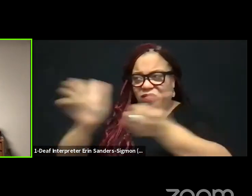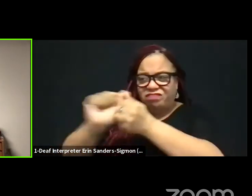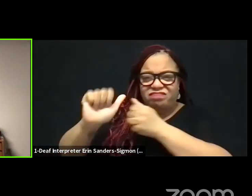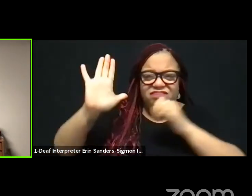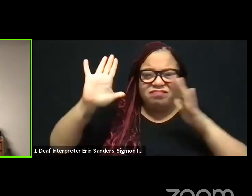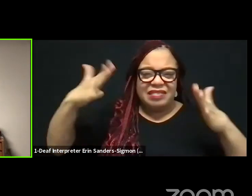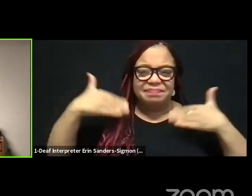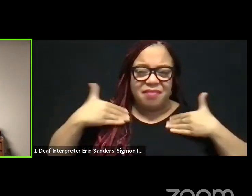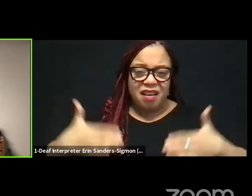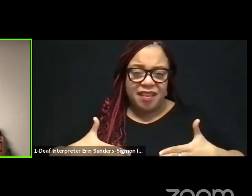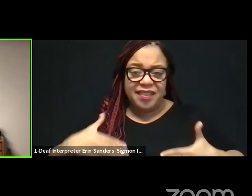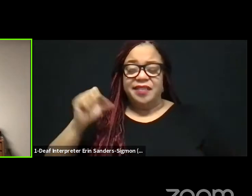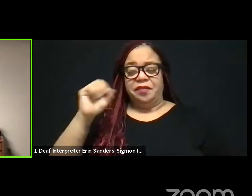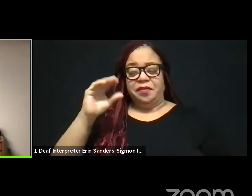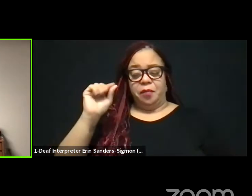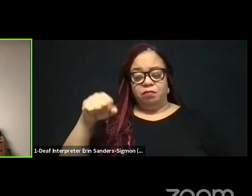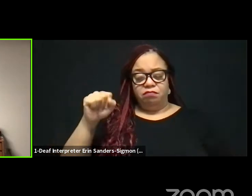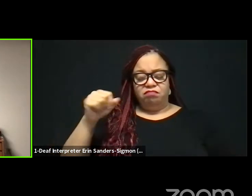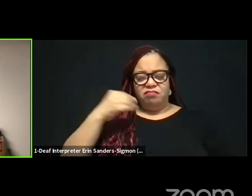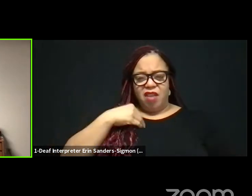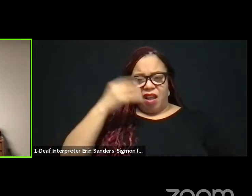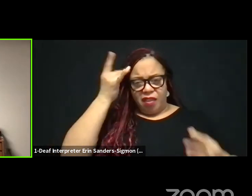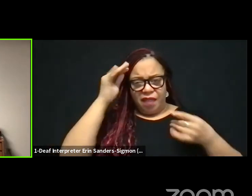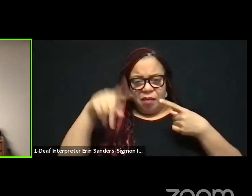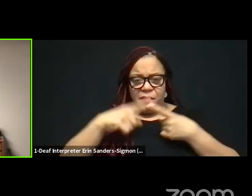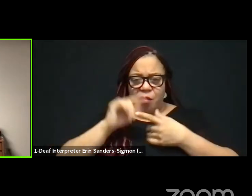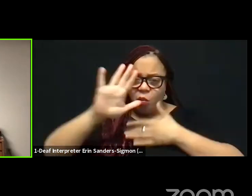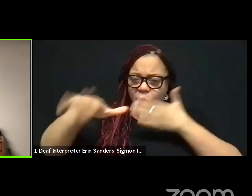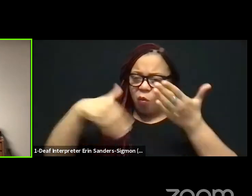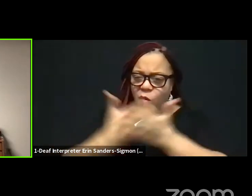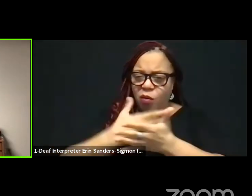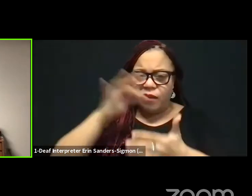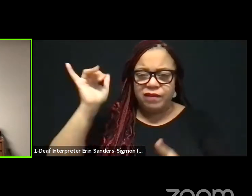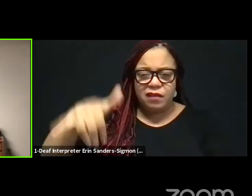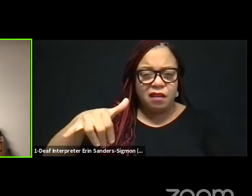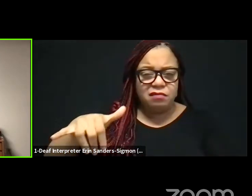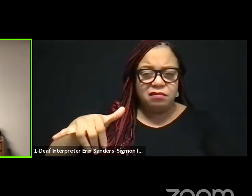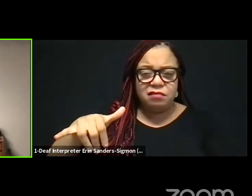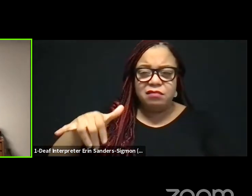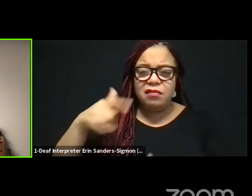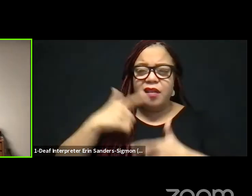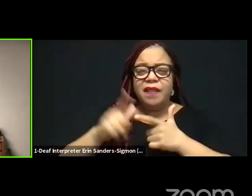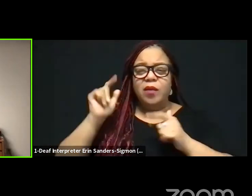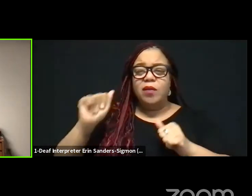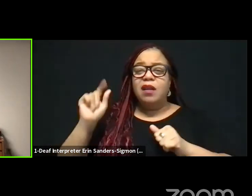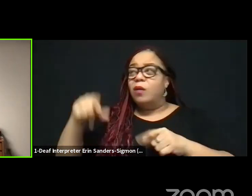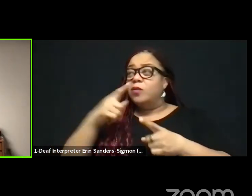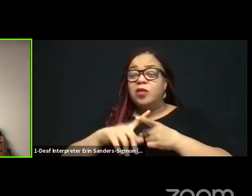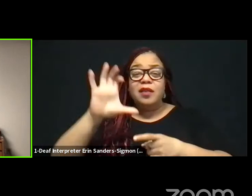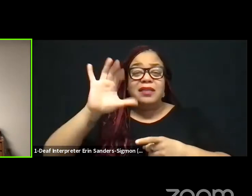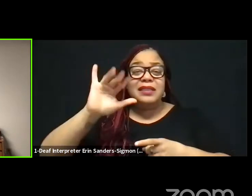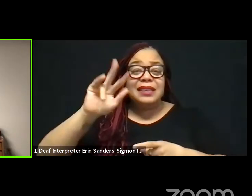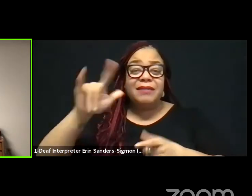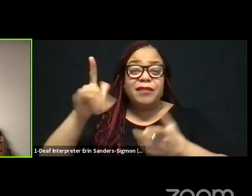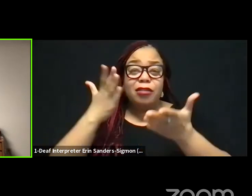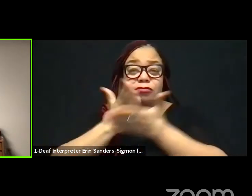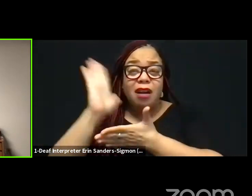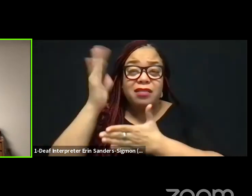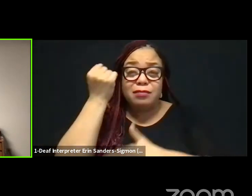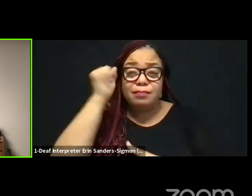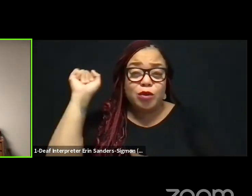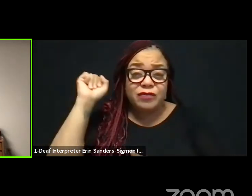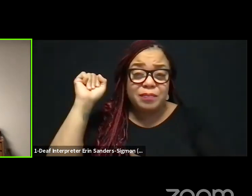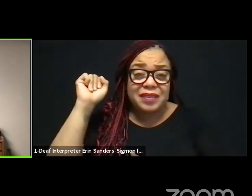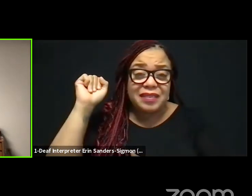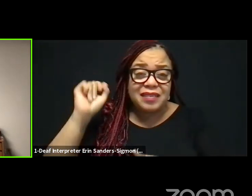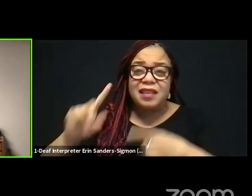Children's Crusade of 1963, when you talk about the uprisings after the MLK riots, young people